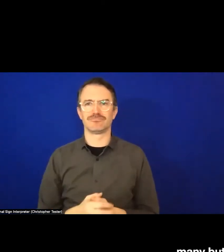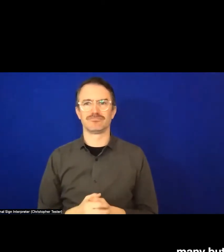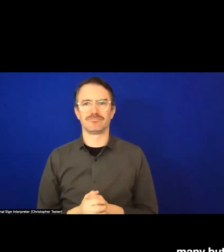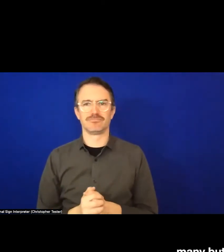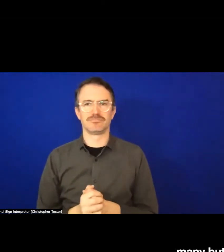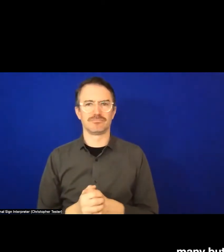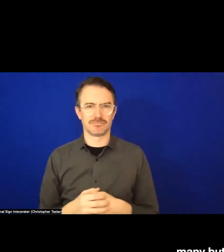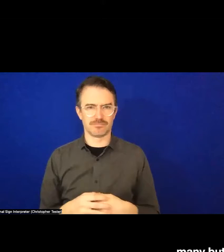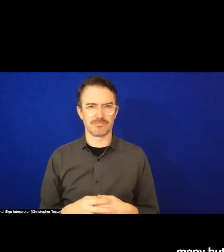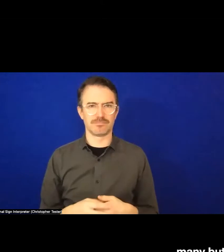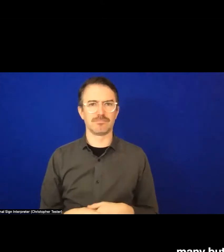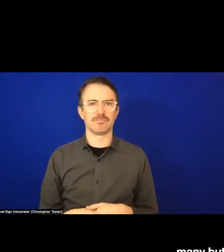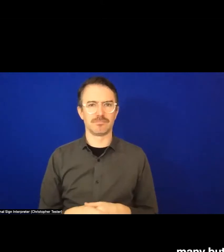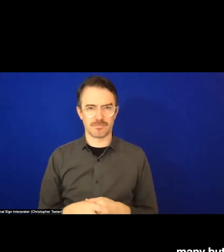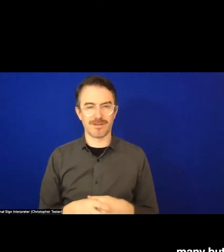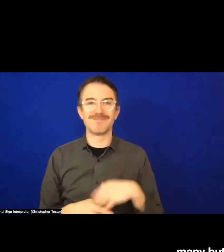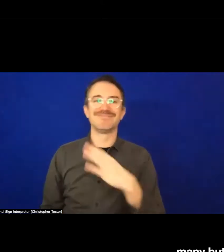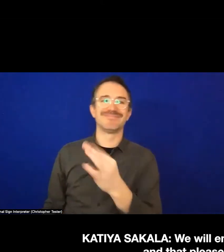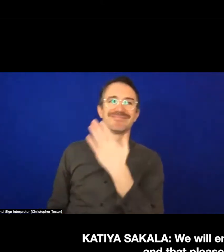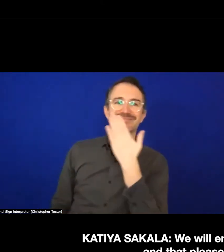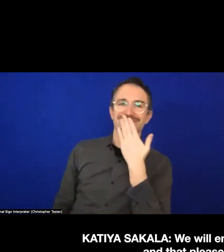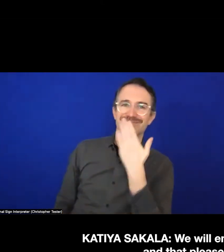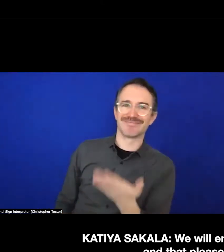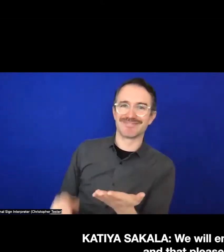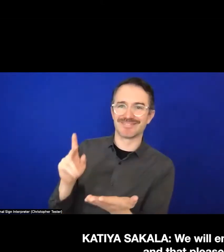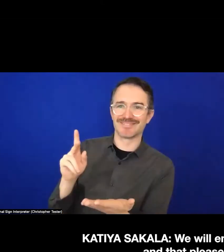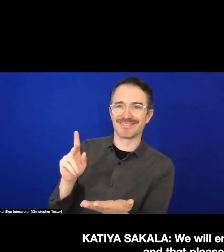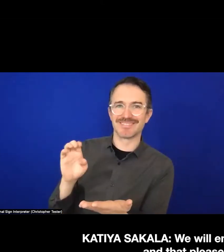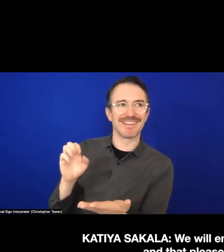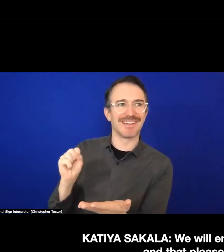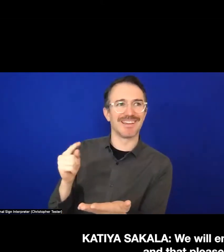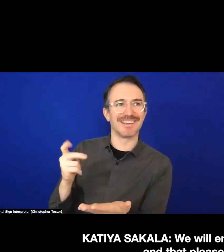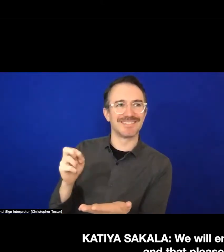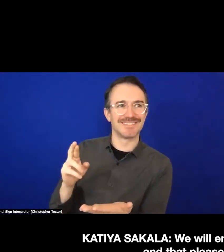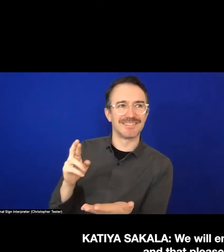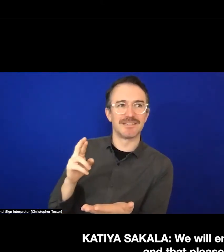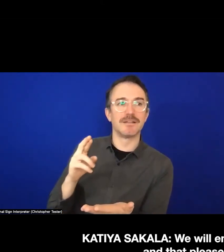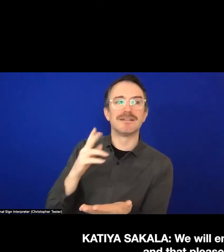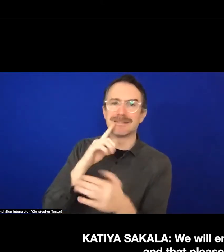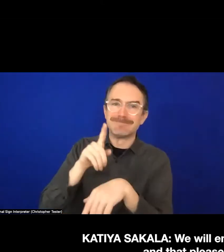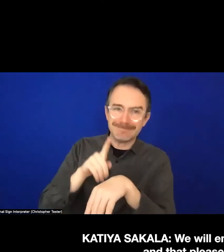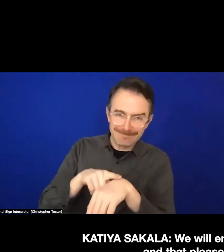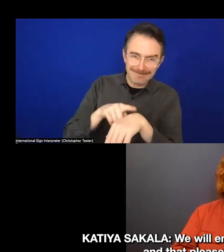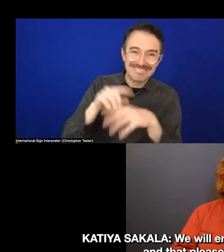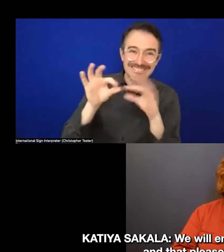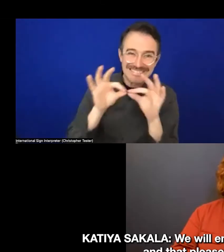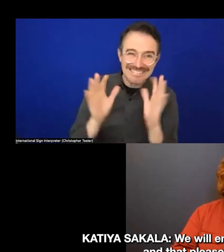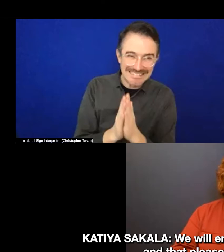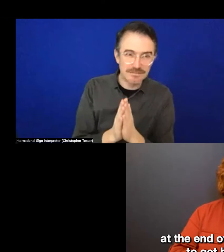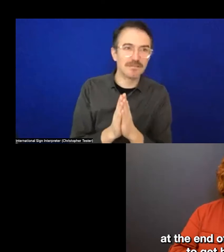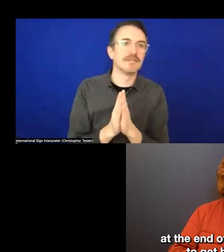Thank you so much, Esther. I think we will end here for now for a presentation. And